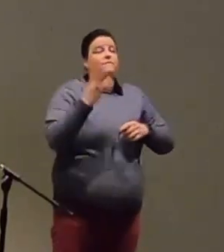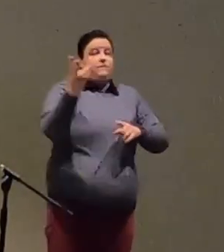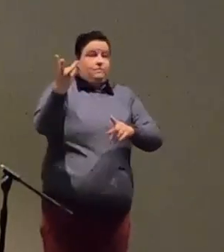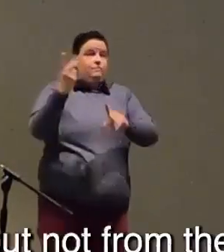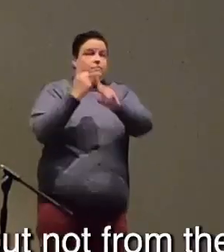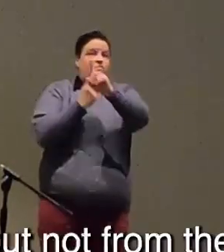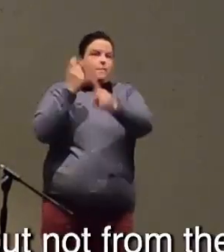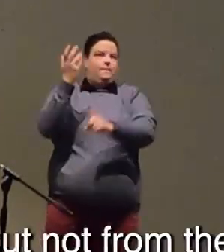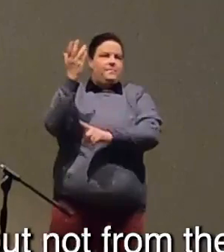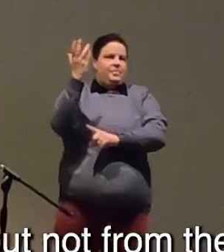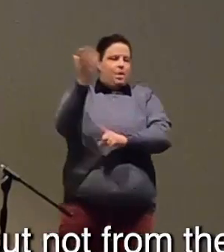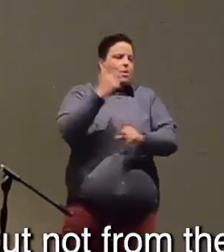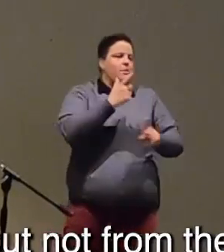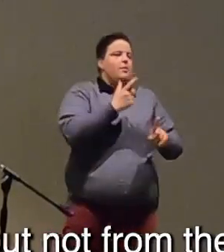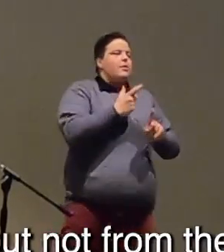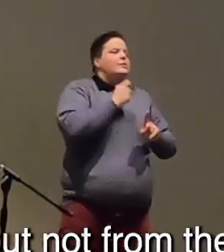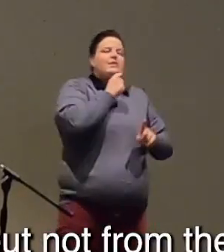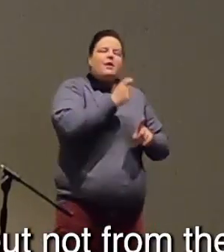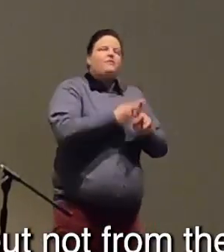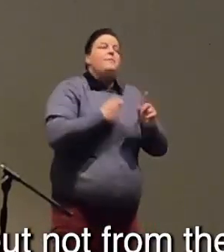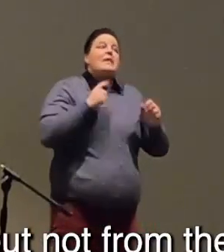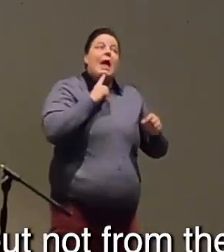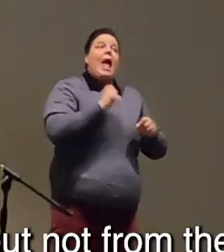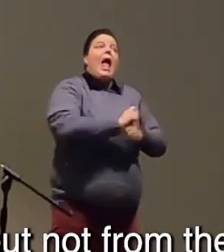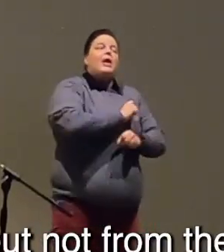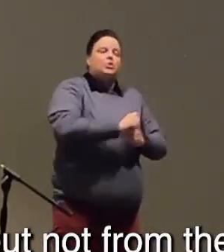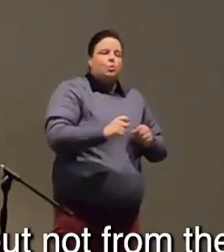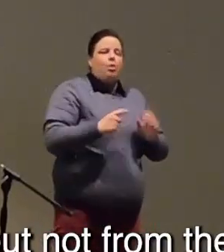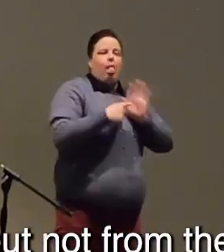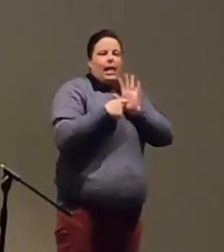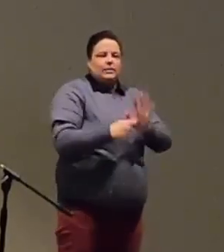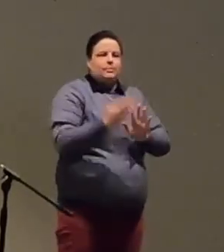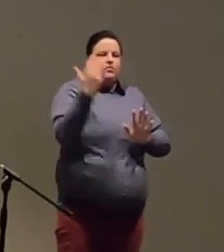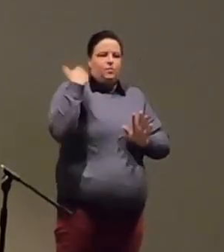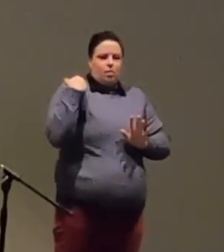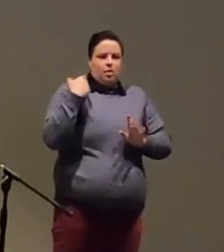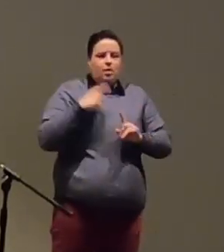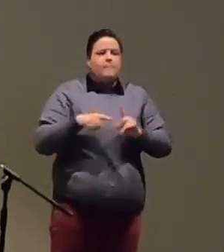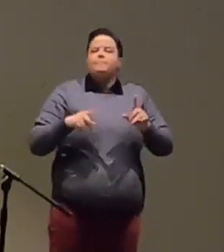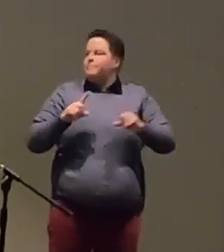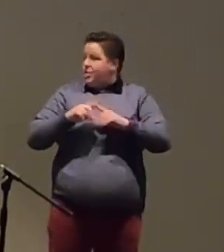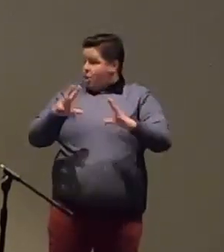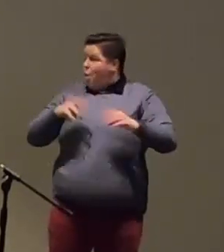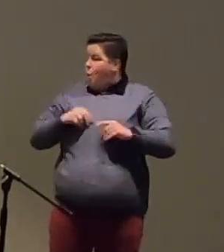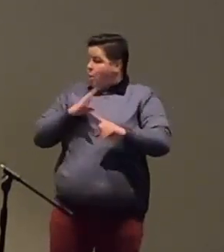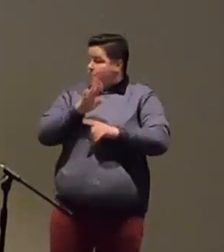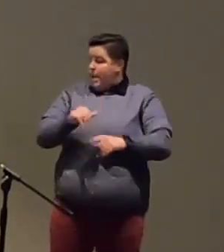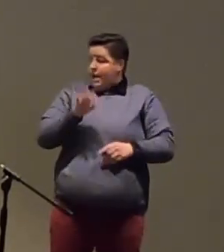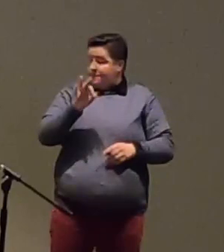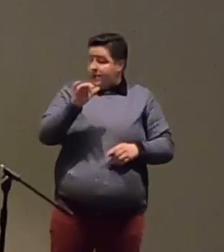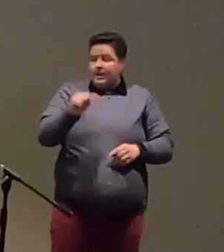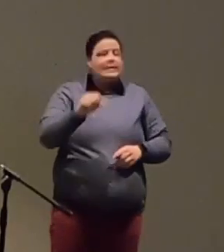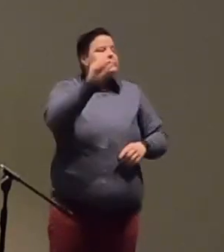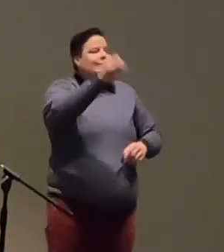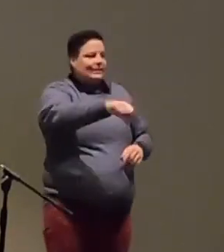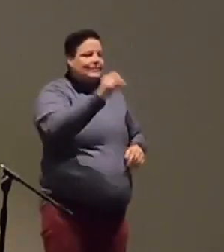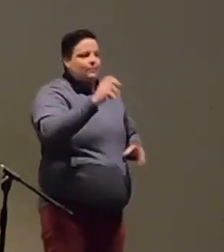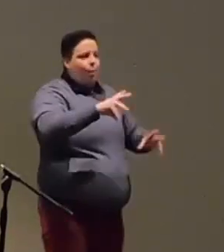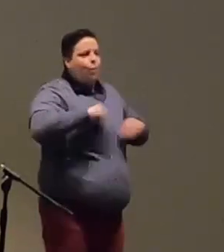from there, but not from the actual exhibition, just by the artist. So they're owned by the FIA? Yes, yep, correct.